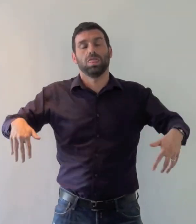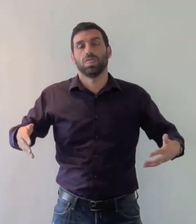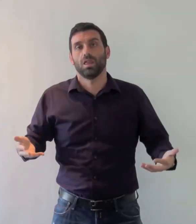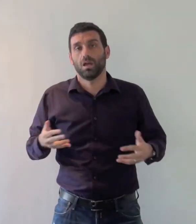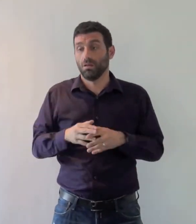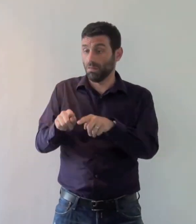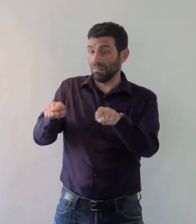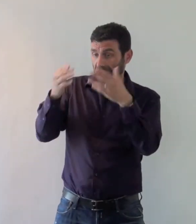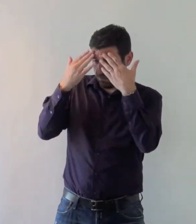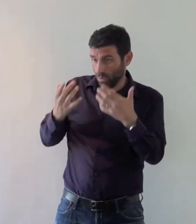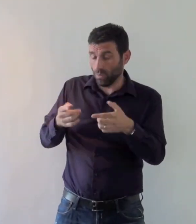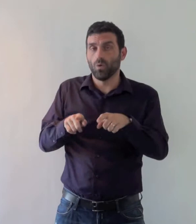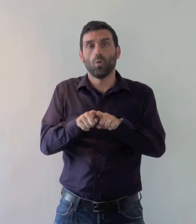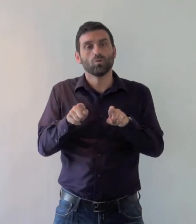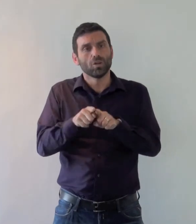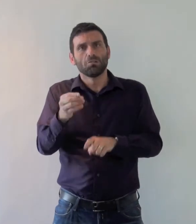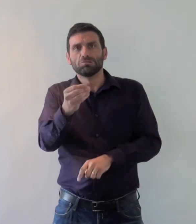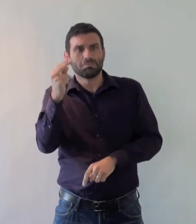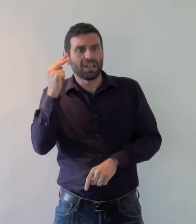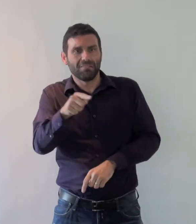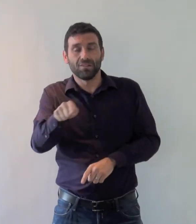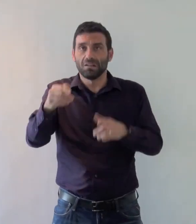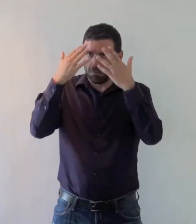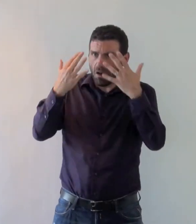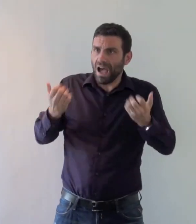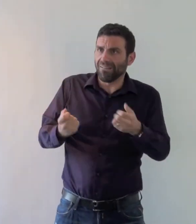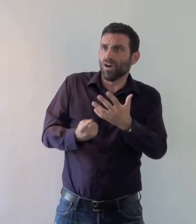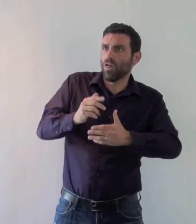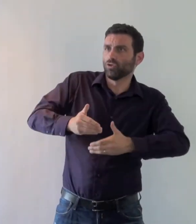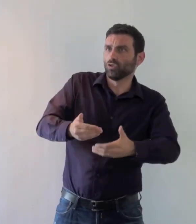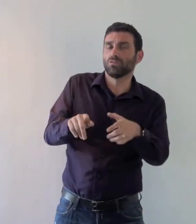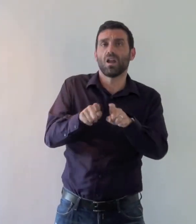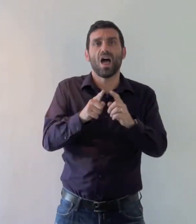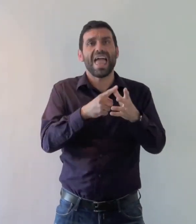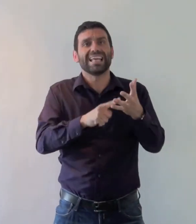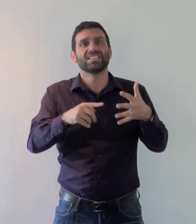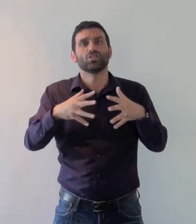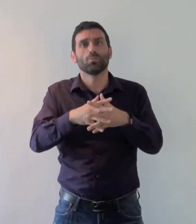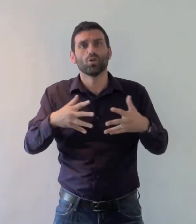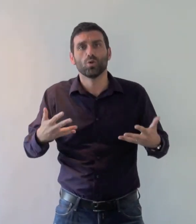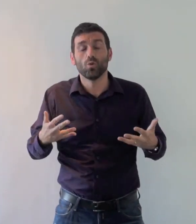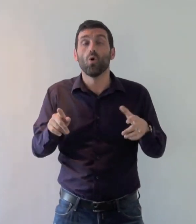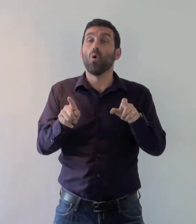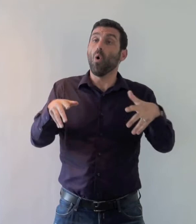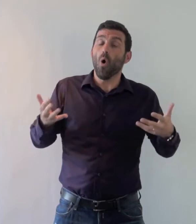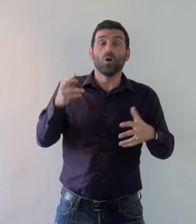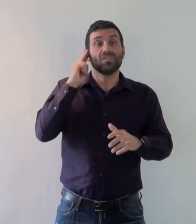one another and with friends and family. Some deaf people also weren't aware of other services and support such as access to work and